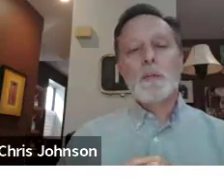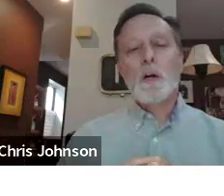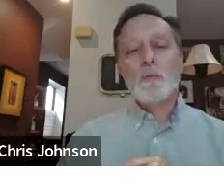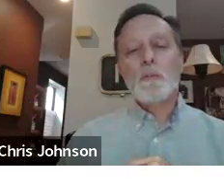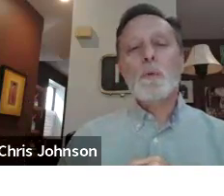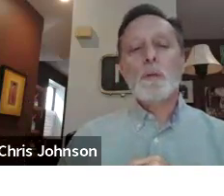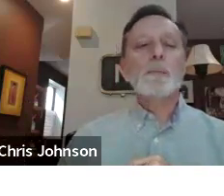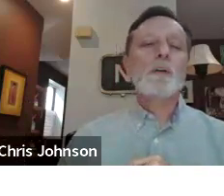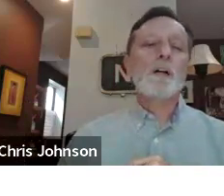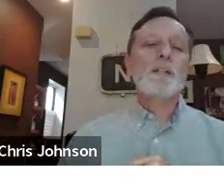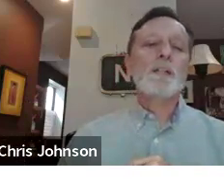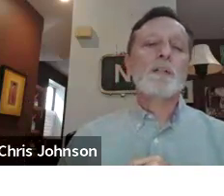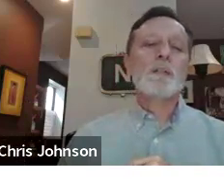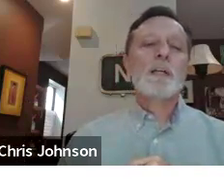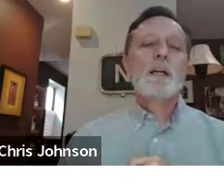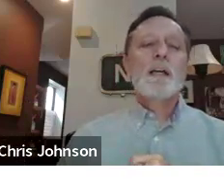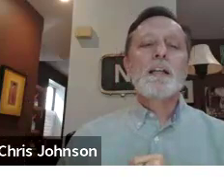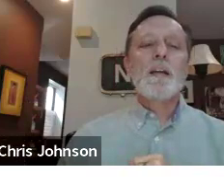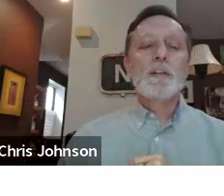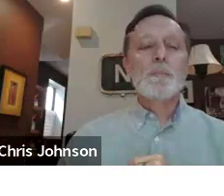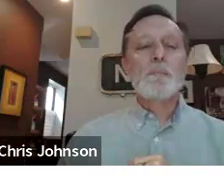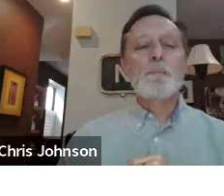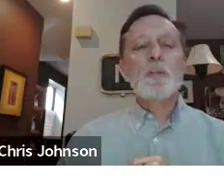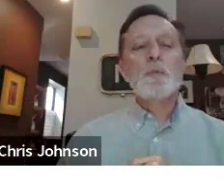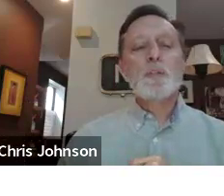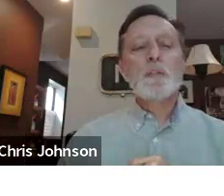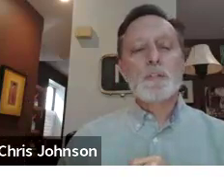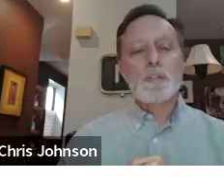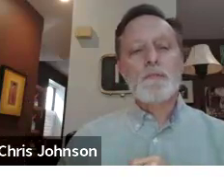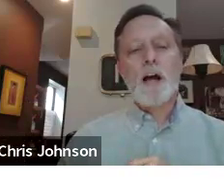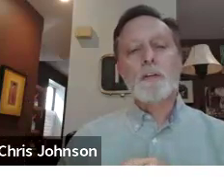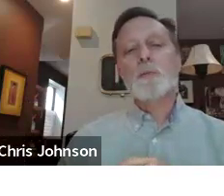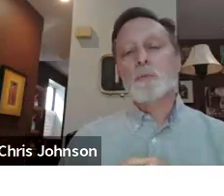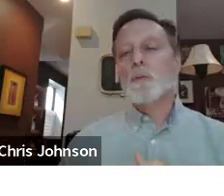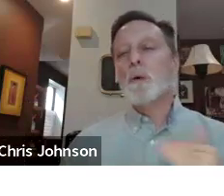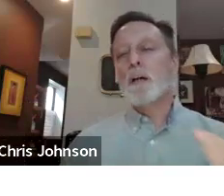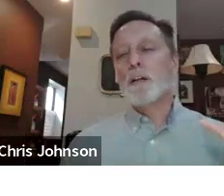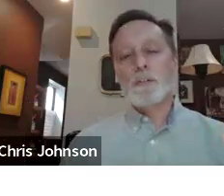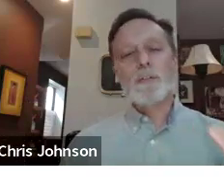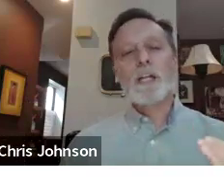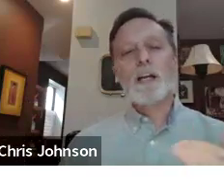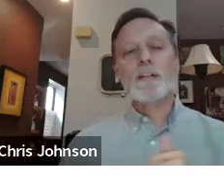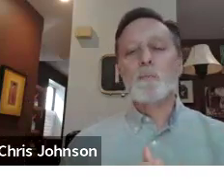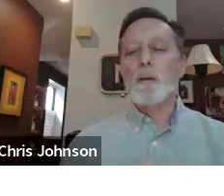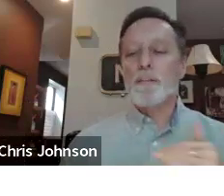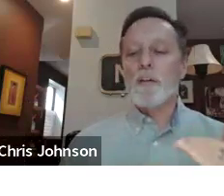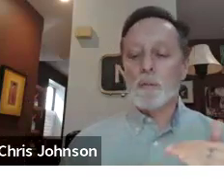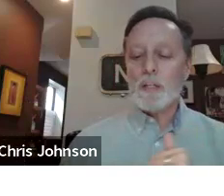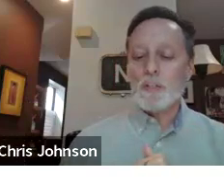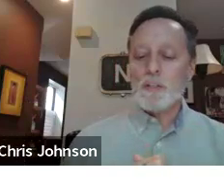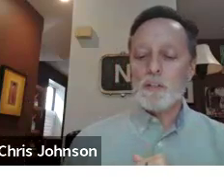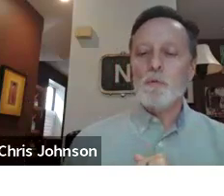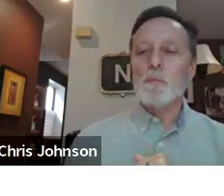you may, you know, you will come across these. And again, there can be huge differences in value. So you want to understand